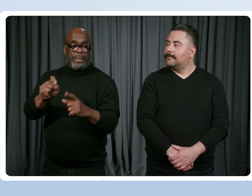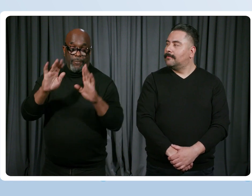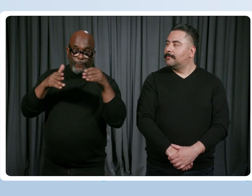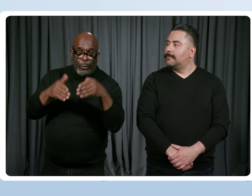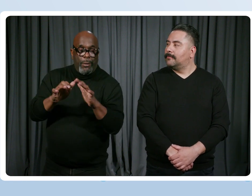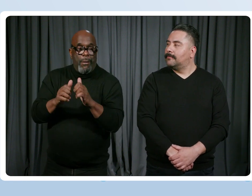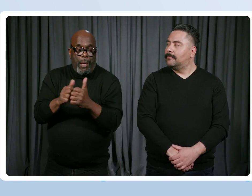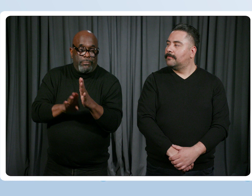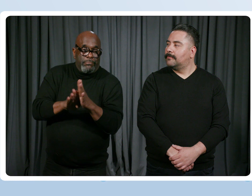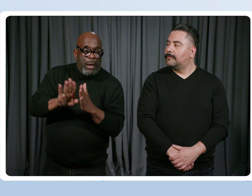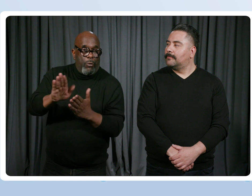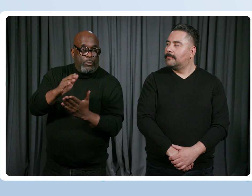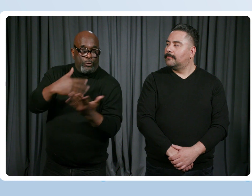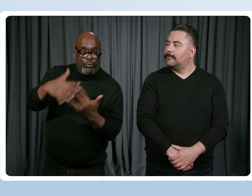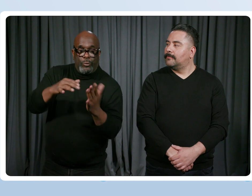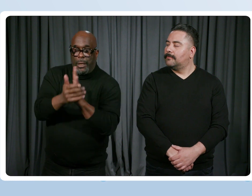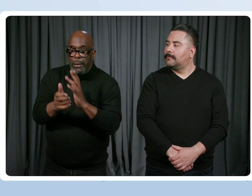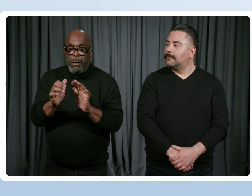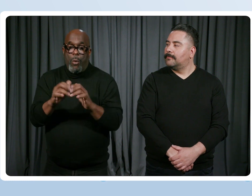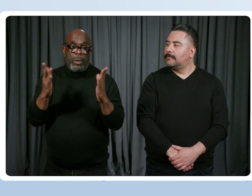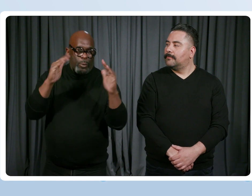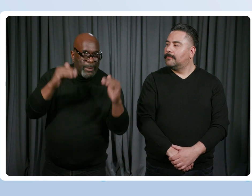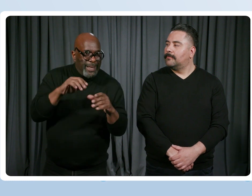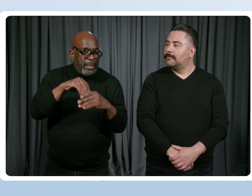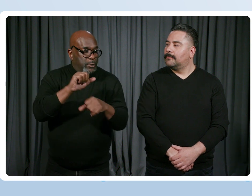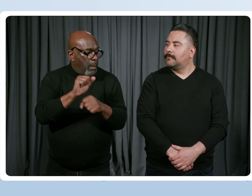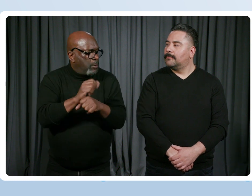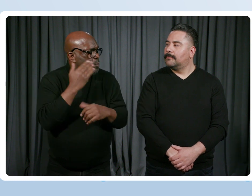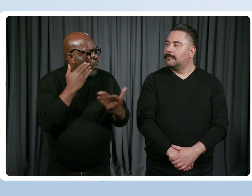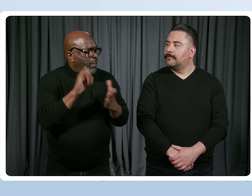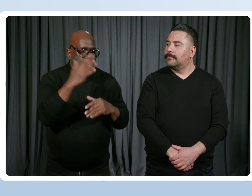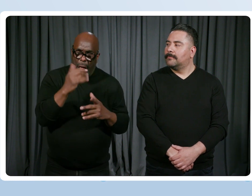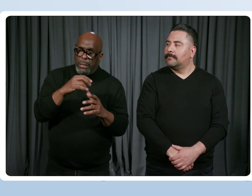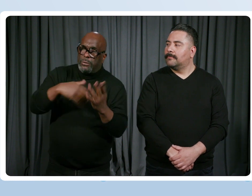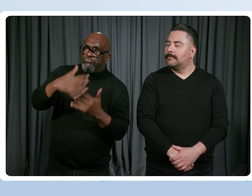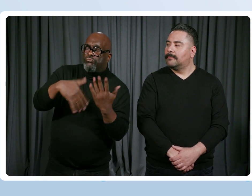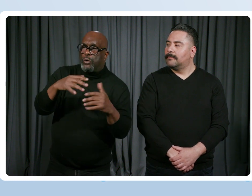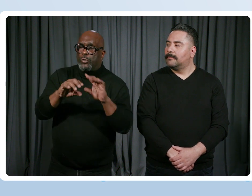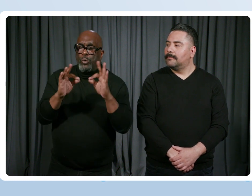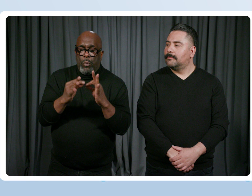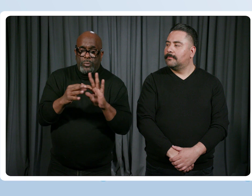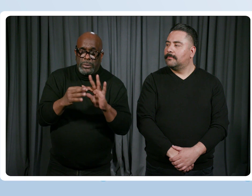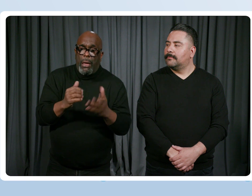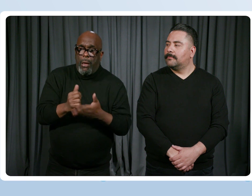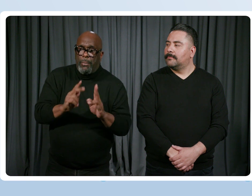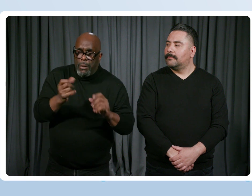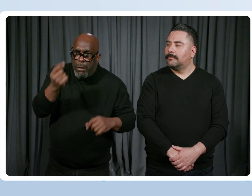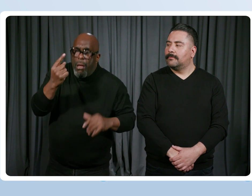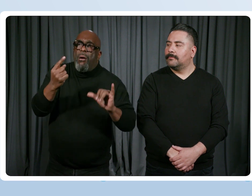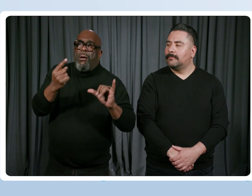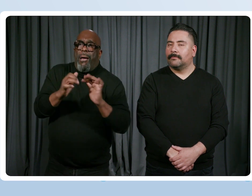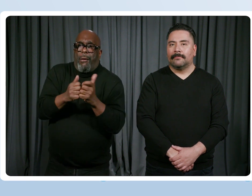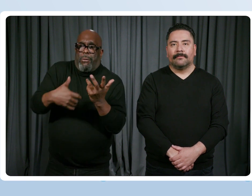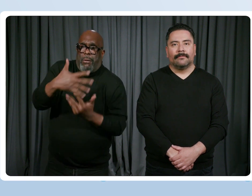skills and what to expect. That's where some of those like social stories can be really important to helping them understand like how to interact in a workplace